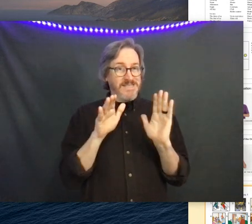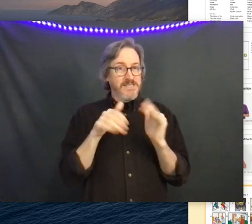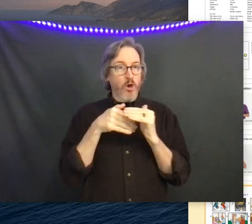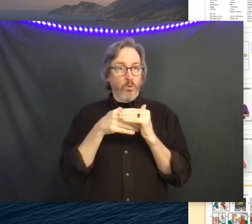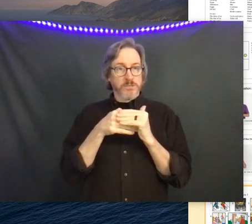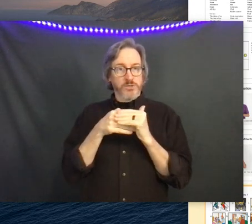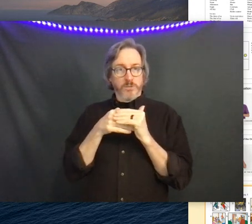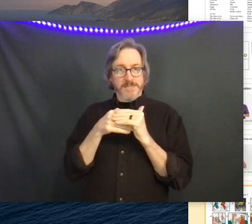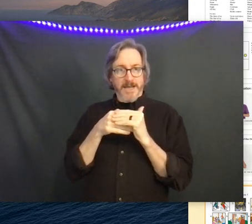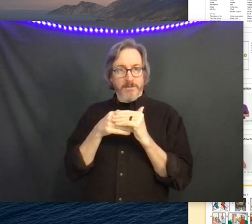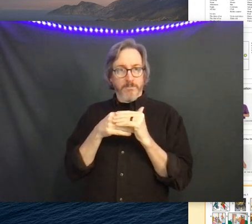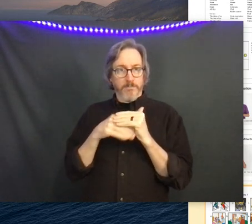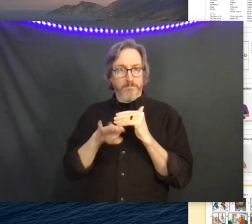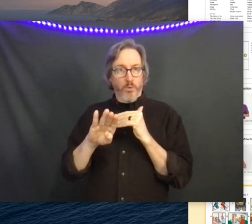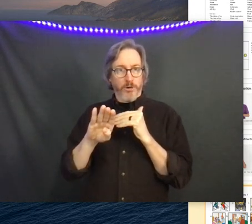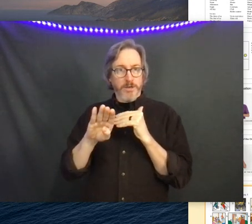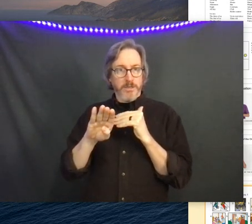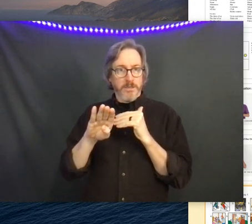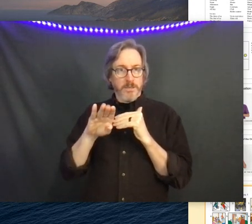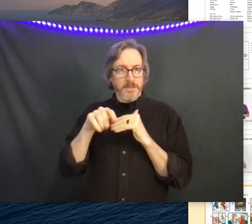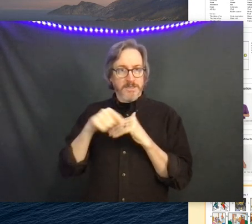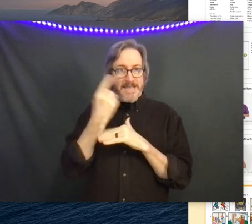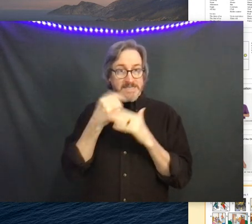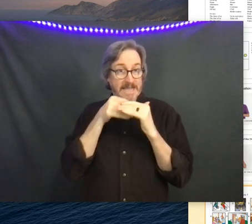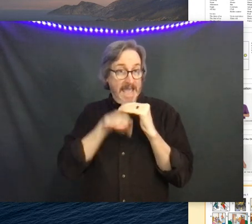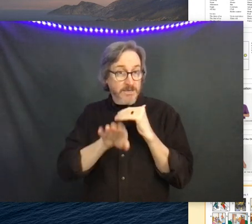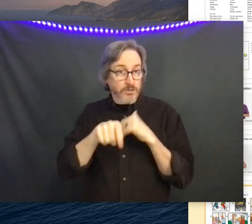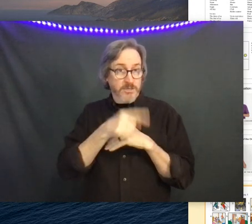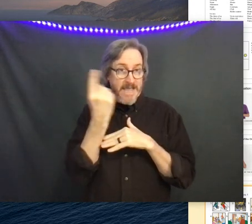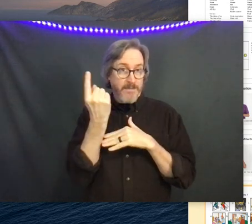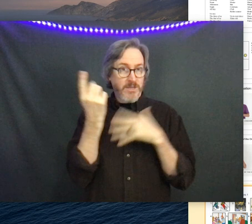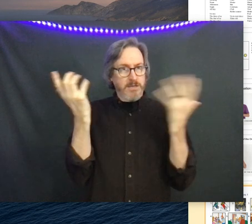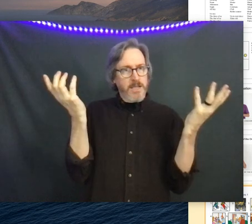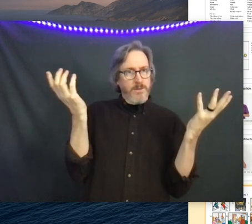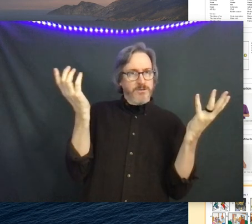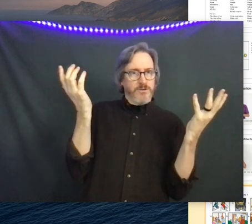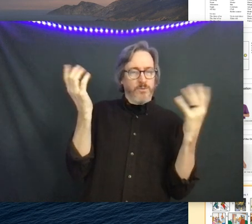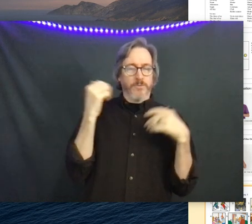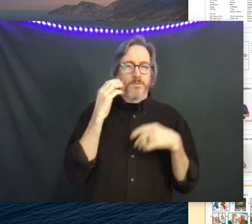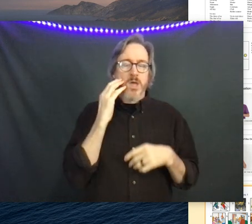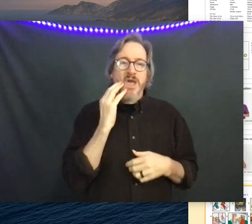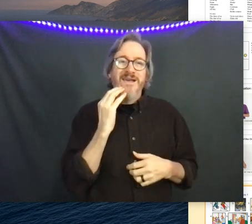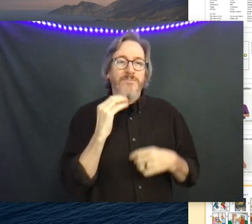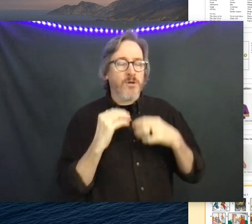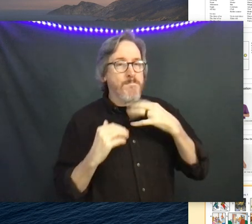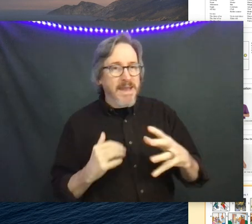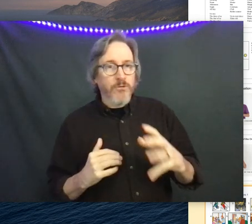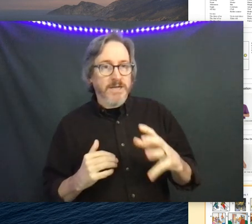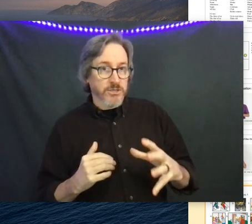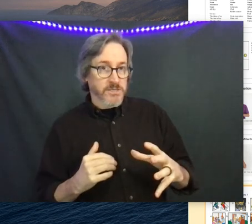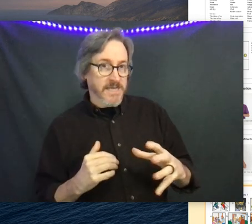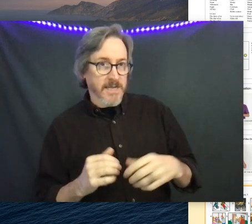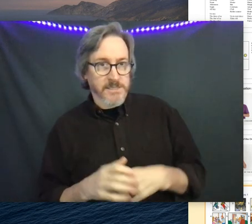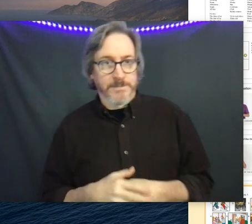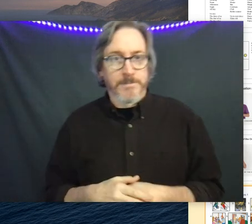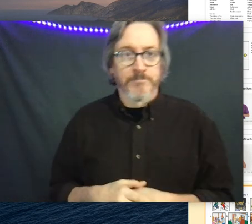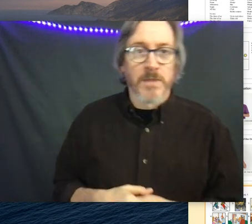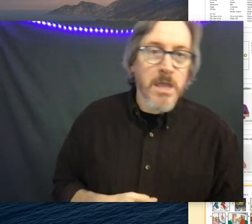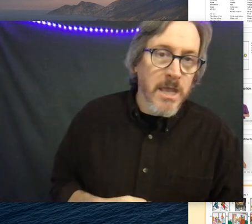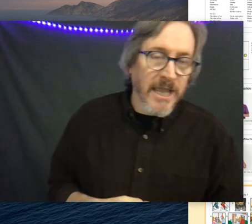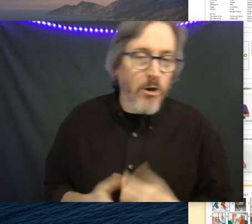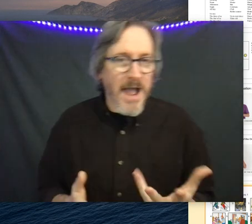Now this is the old school sign. Born day. It's like enter day. The day you entered the world. There are many regional